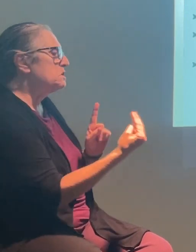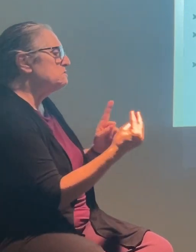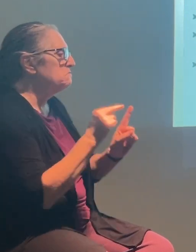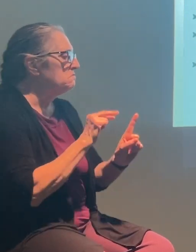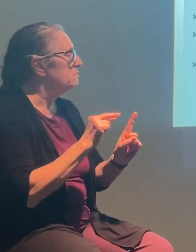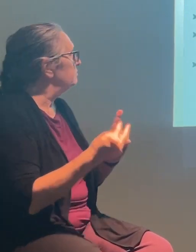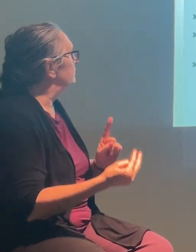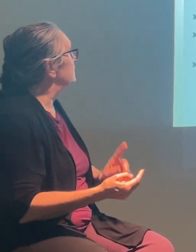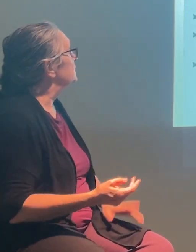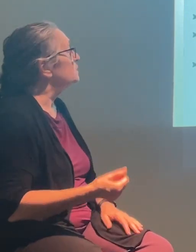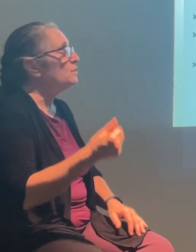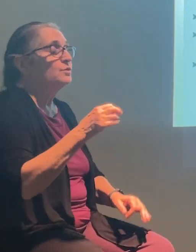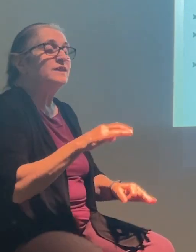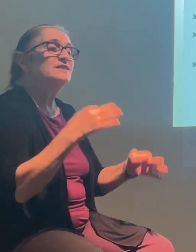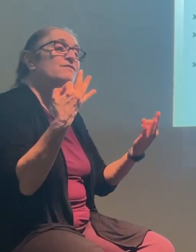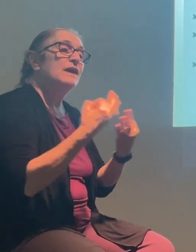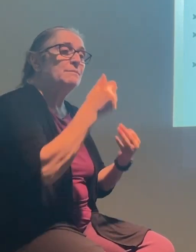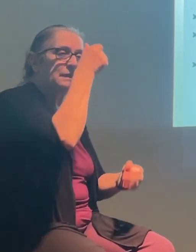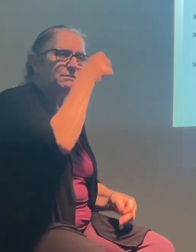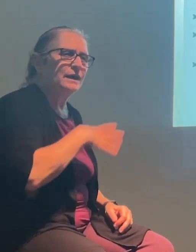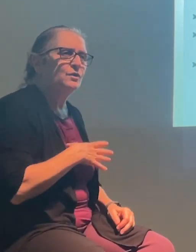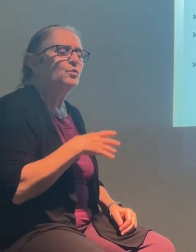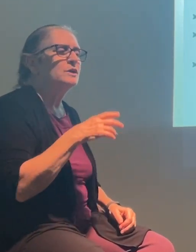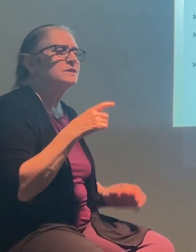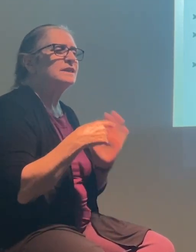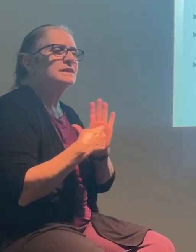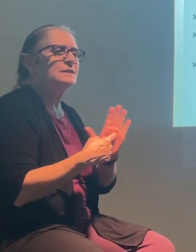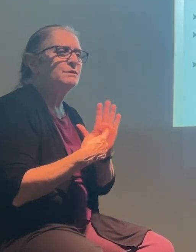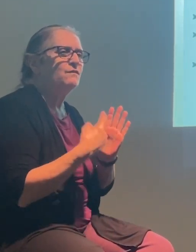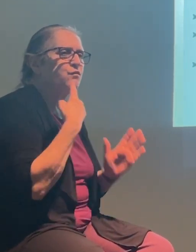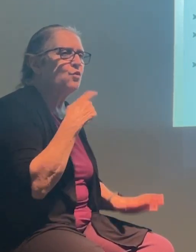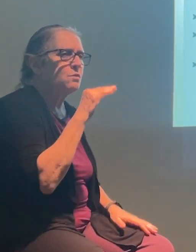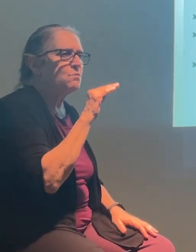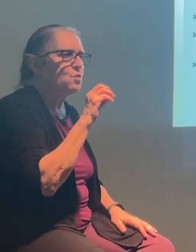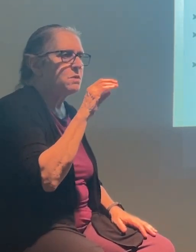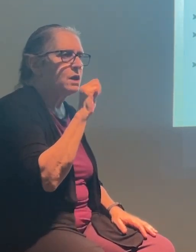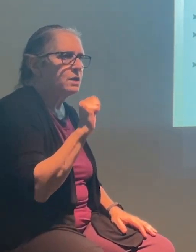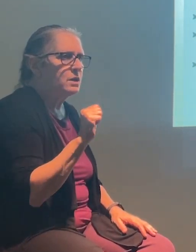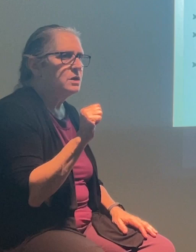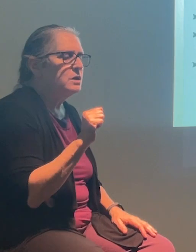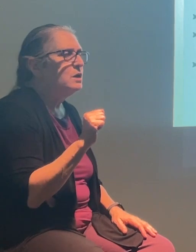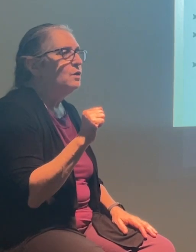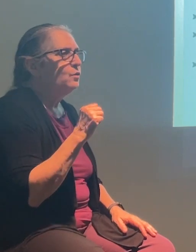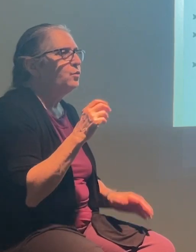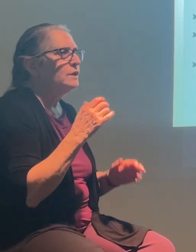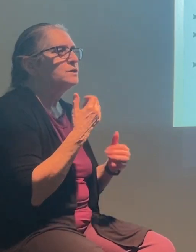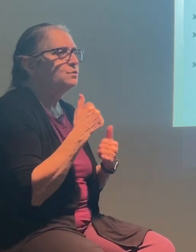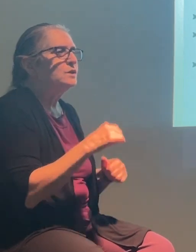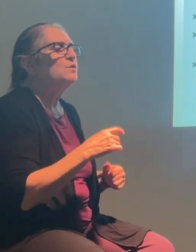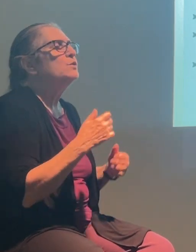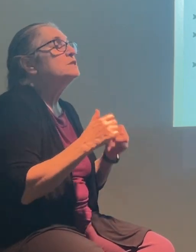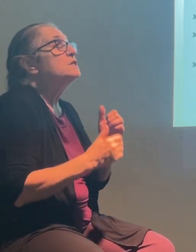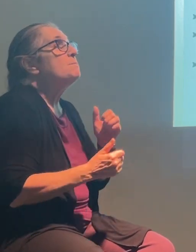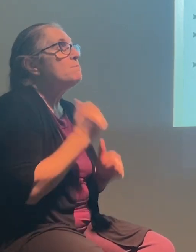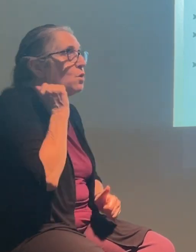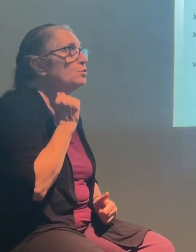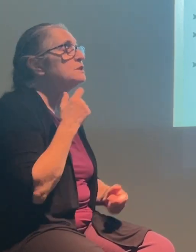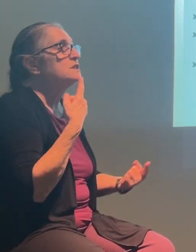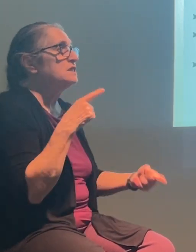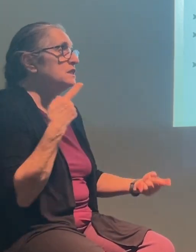So The Family Man was an exhibit that he did for MoMA, who is to this day the most successful